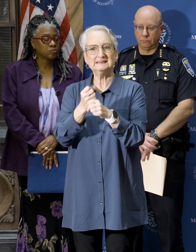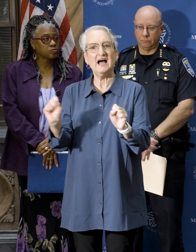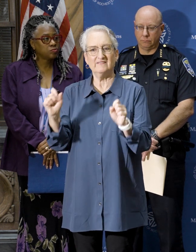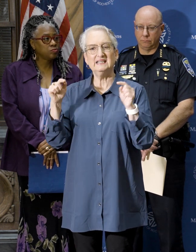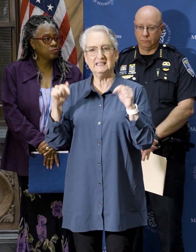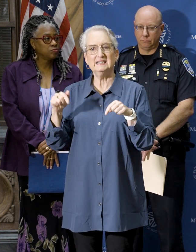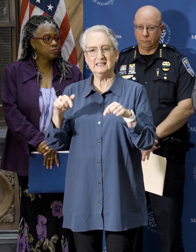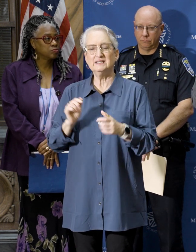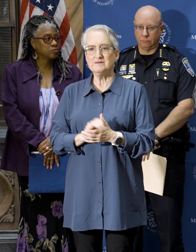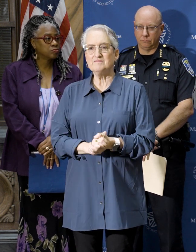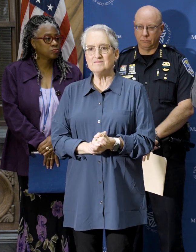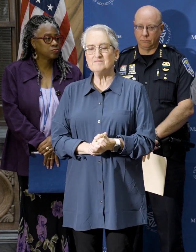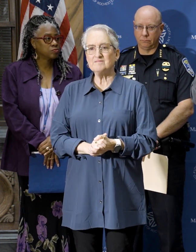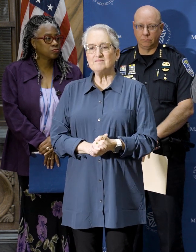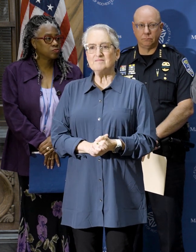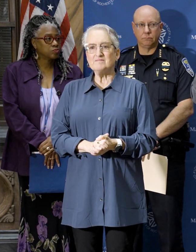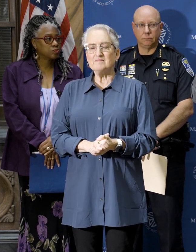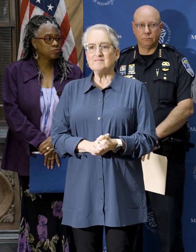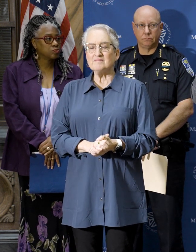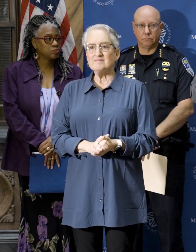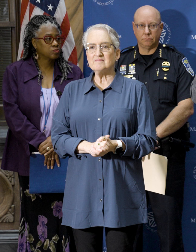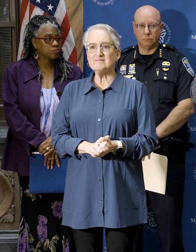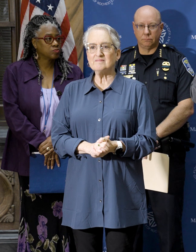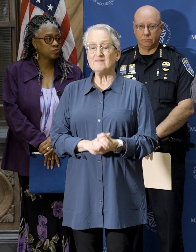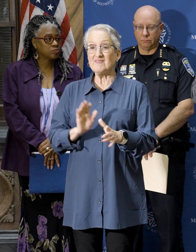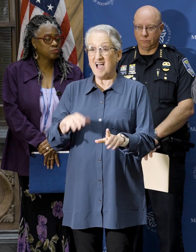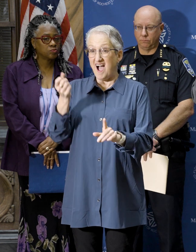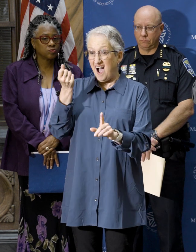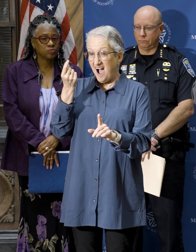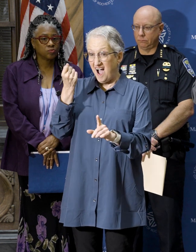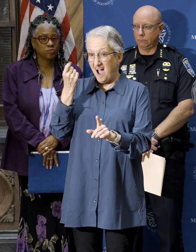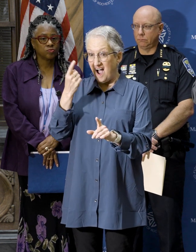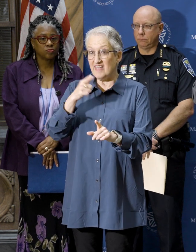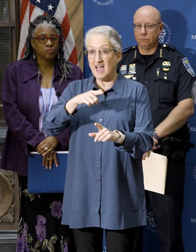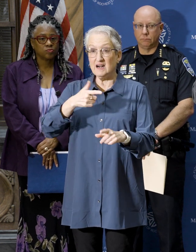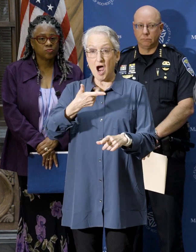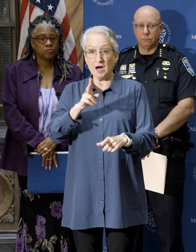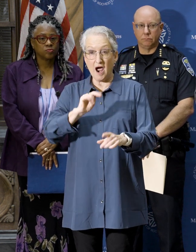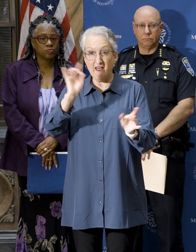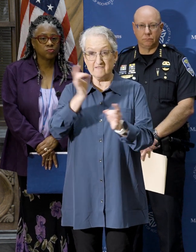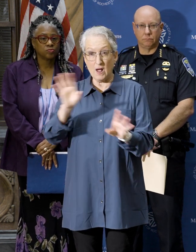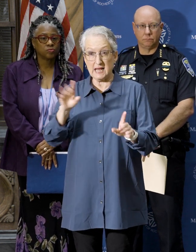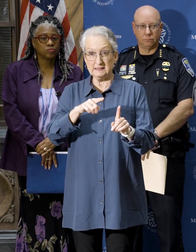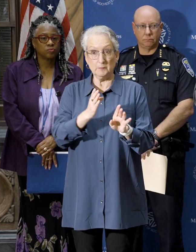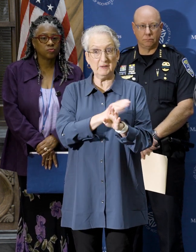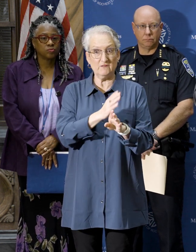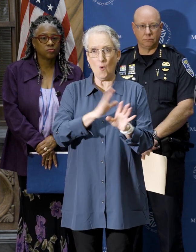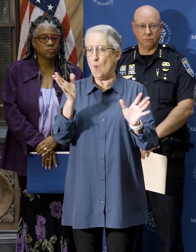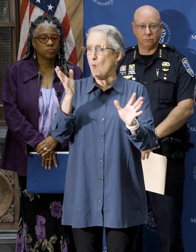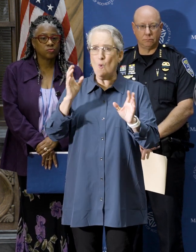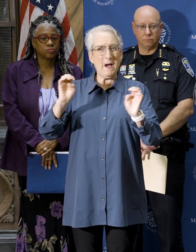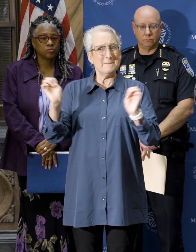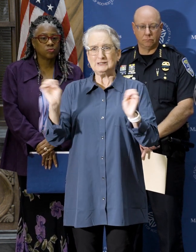that I might have brought the gun violence emergency and moved it, scaled it back, but I'm not going to do